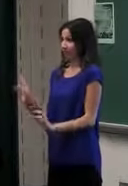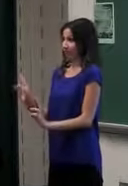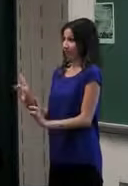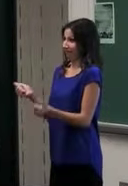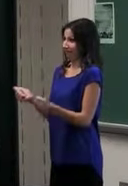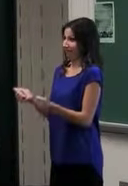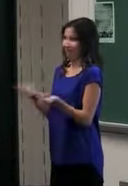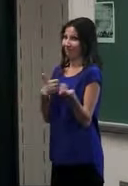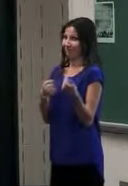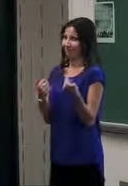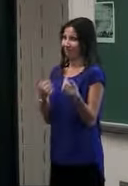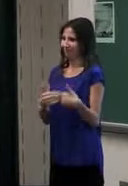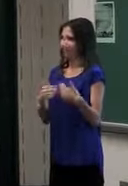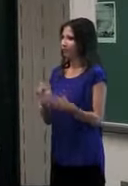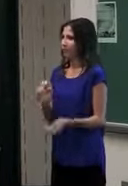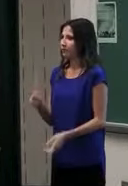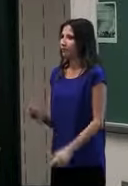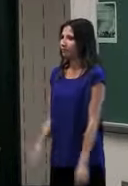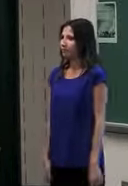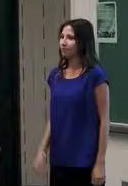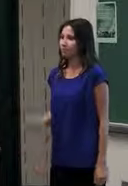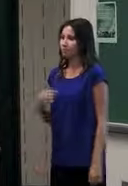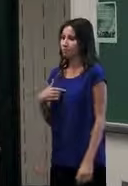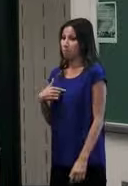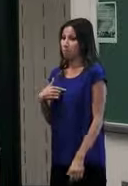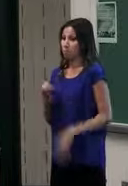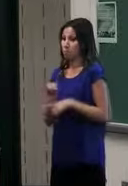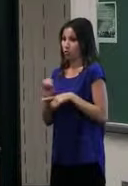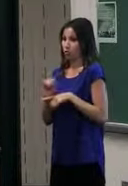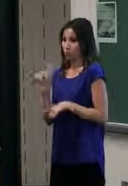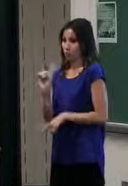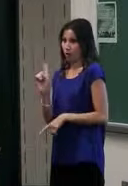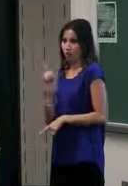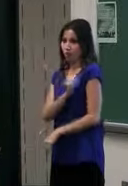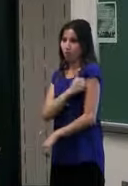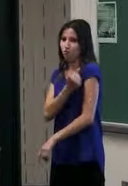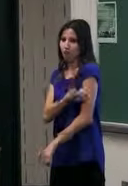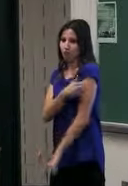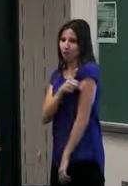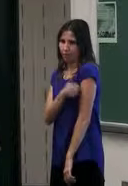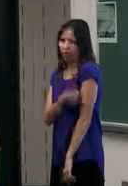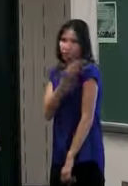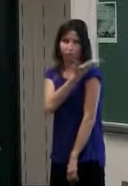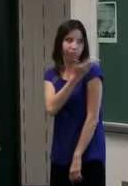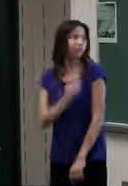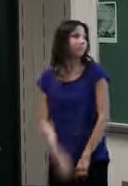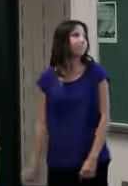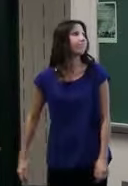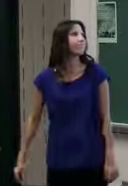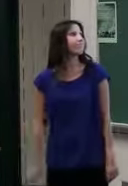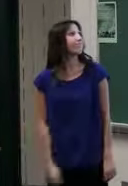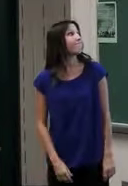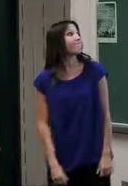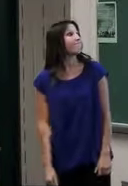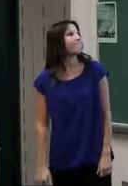Ready? Go for it. Okay, so I did my internship with Strong Memorial Hospital.